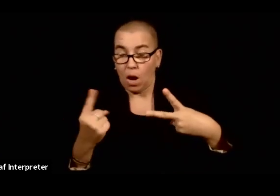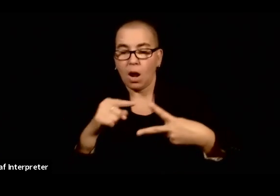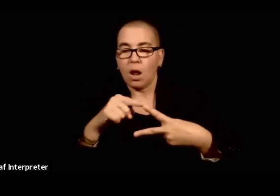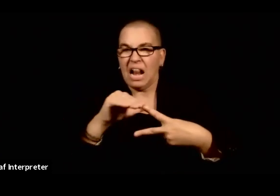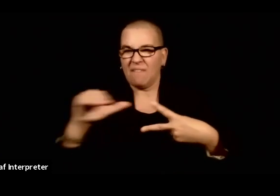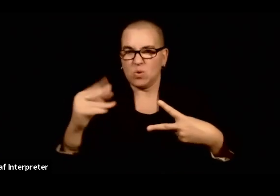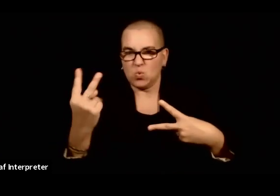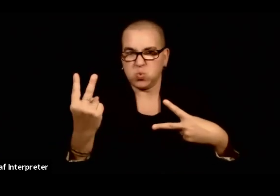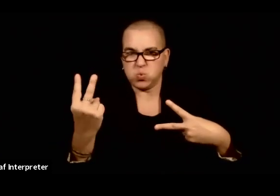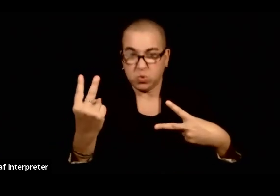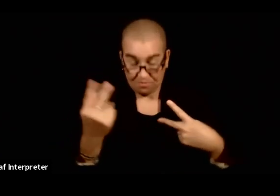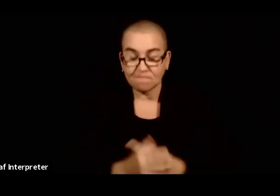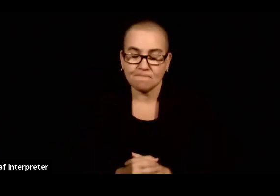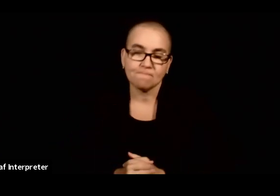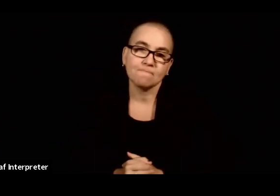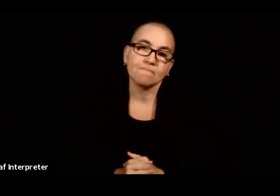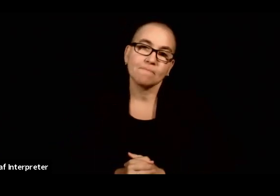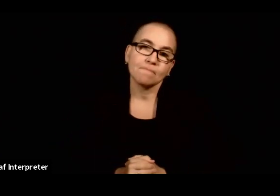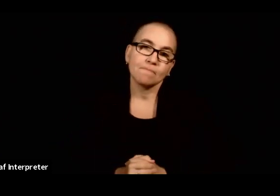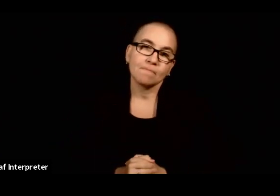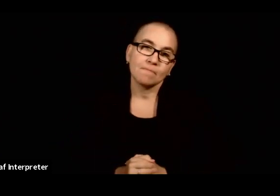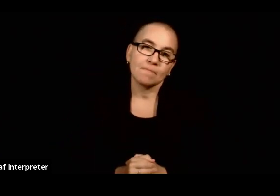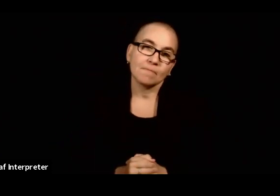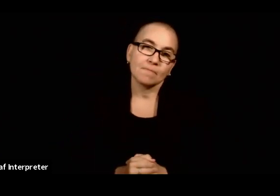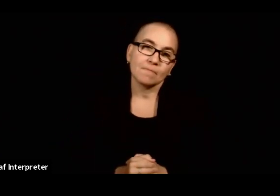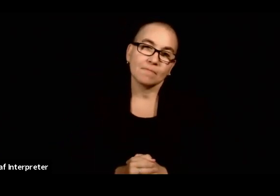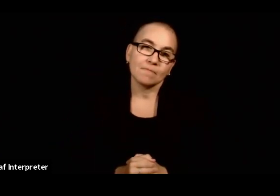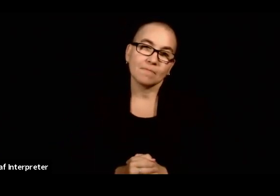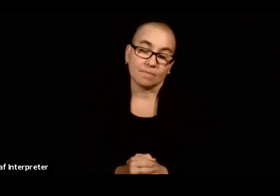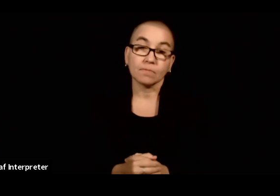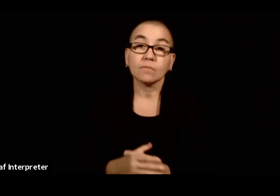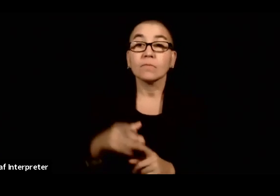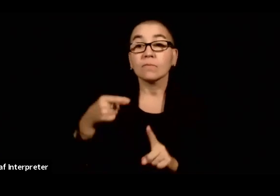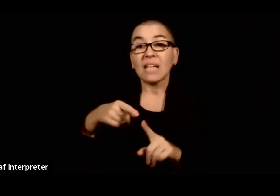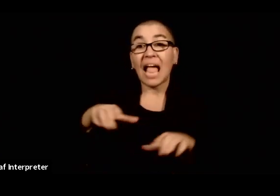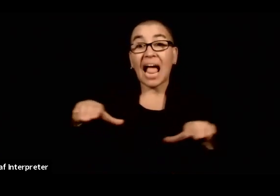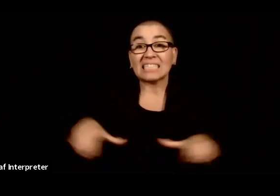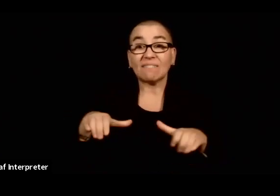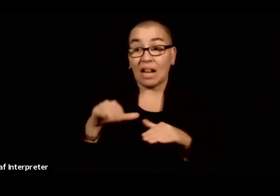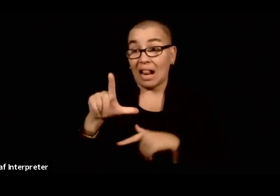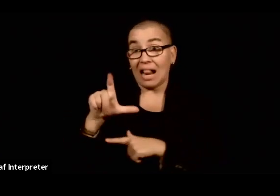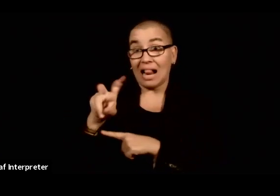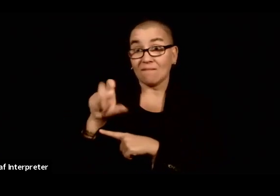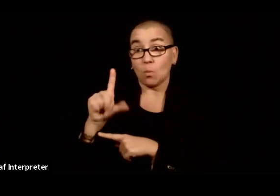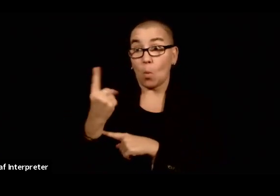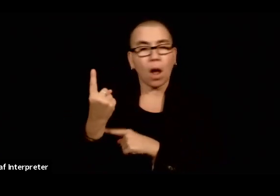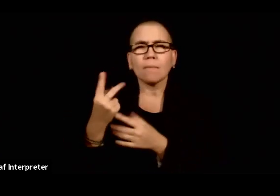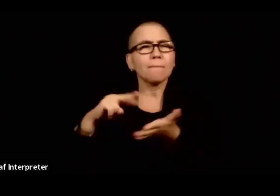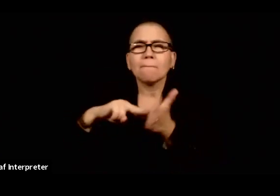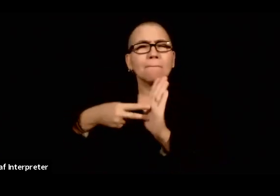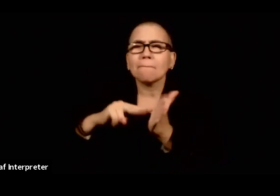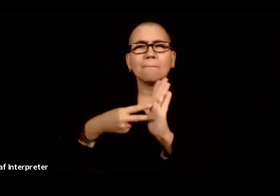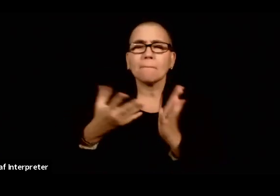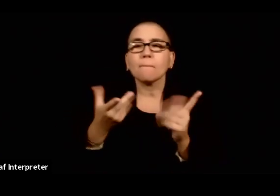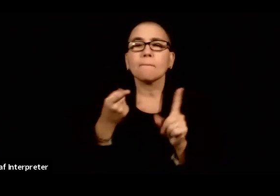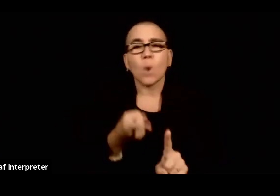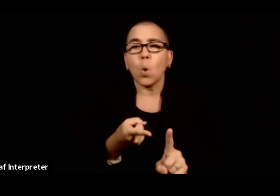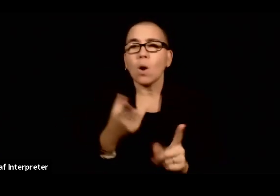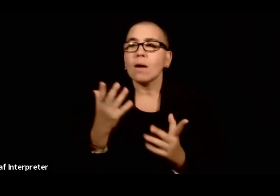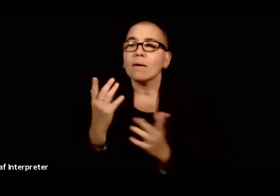the visitation and activities level 1, the visitation and activities recommendations should be used